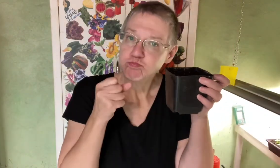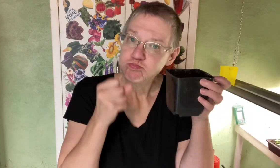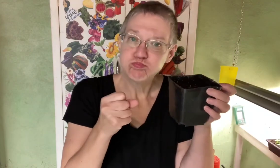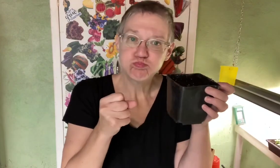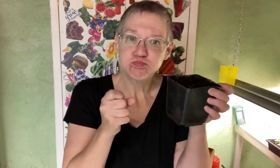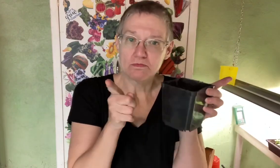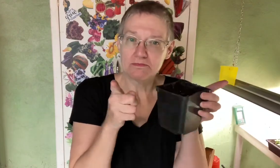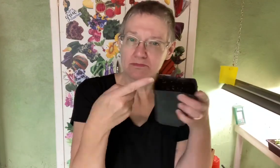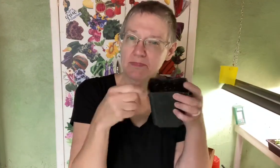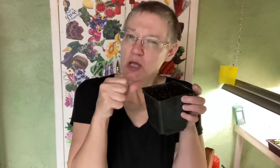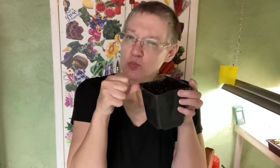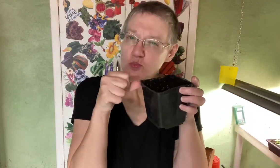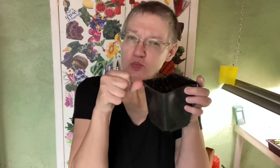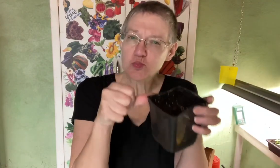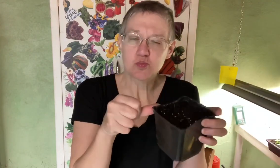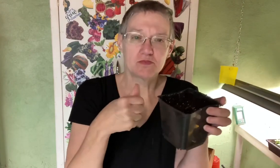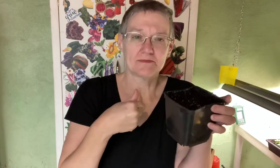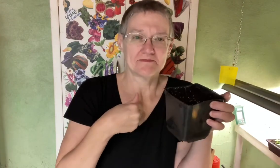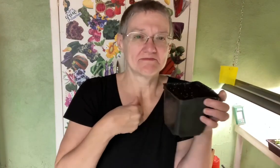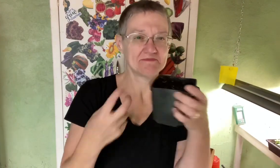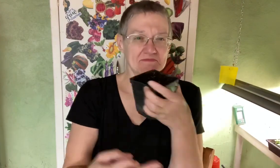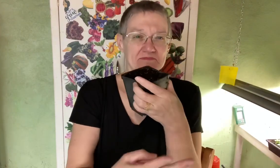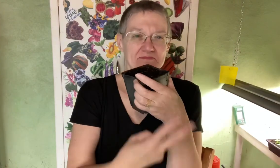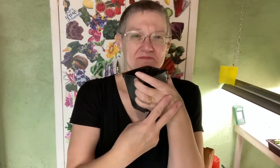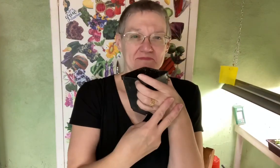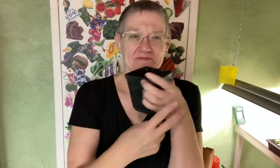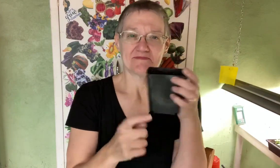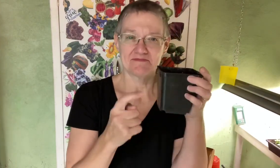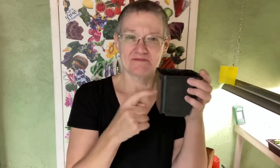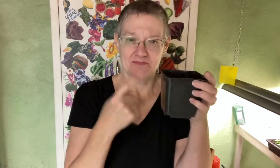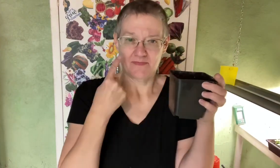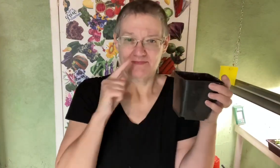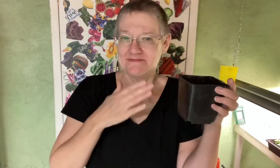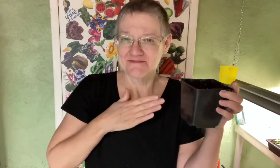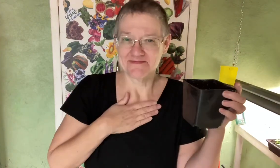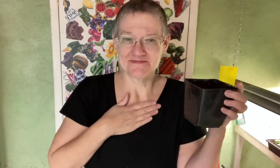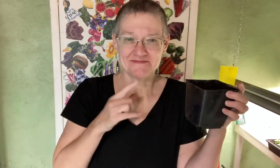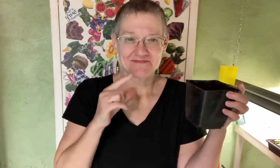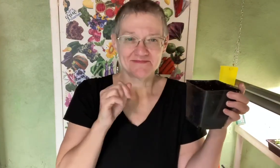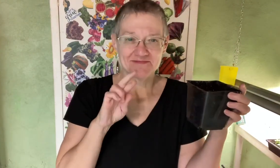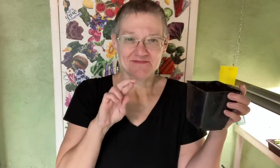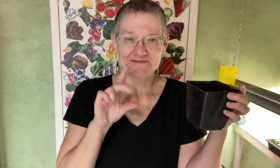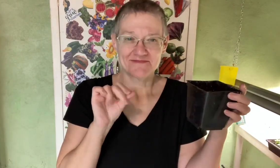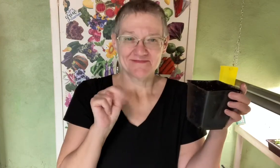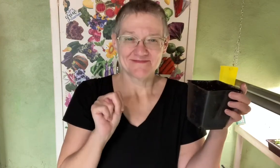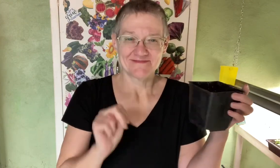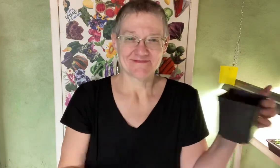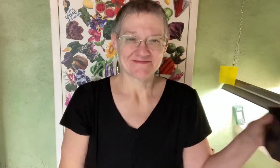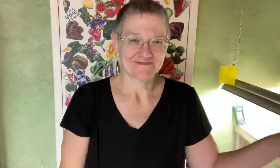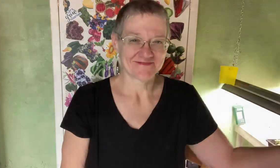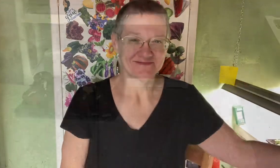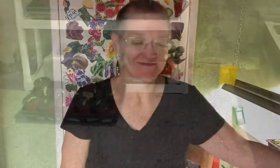And the cabbage I'm going to keep, I'm going to put in these really sturdy pots that I like to keep for myself.